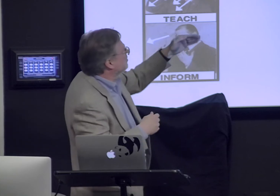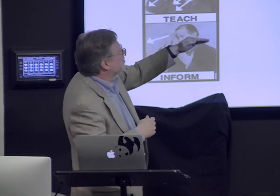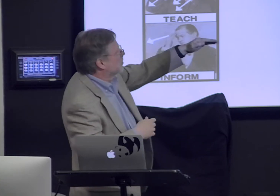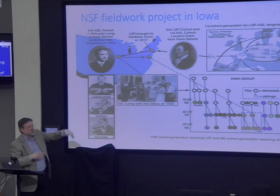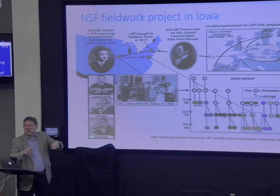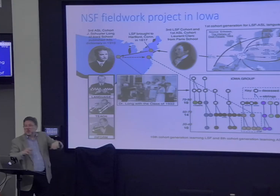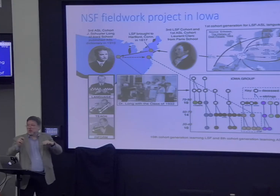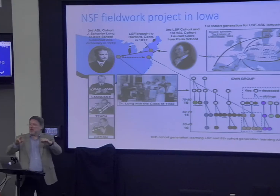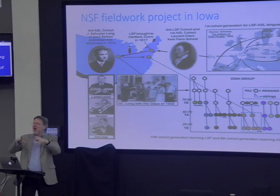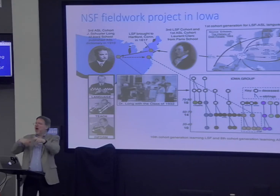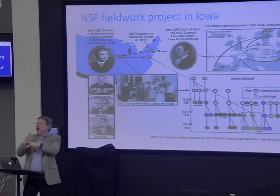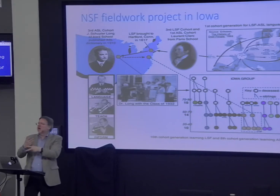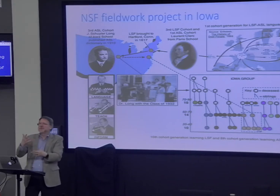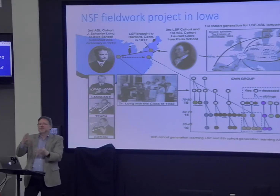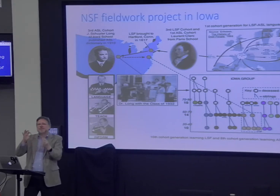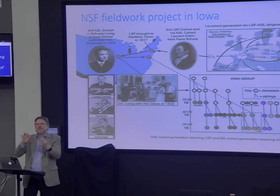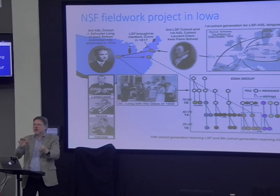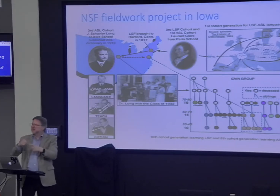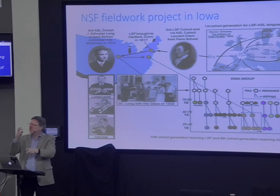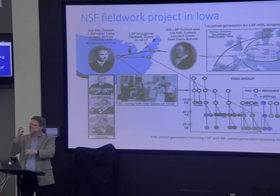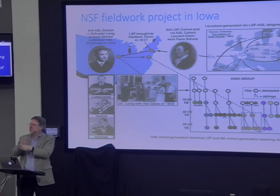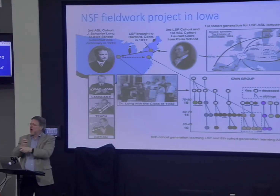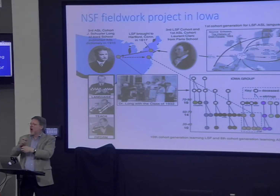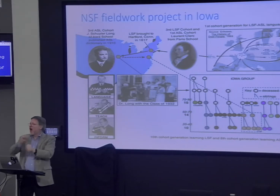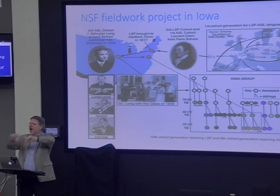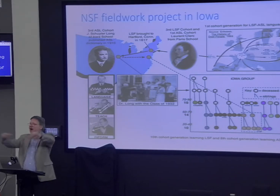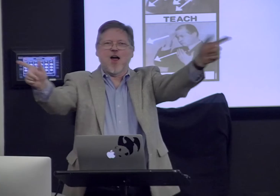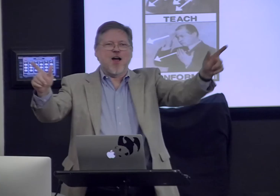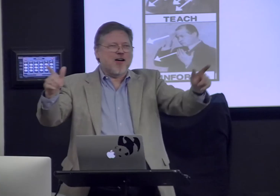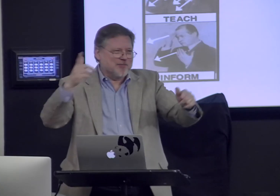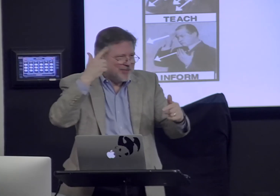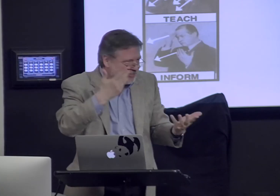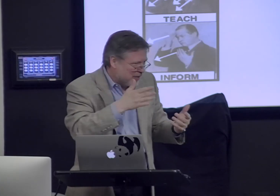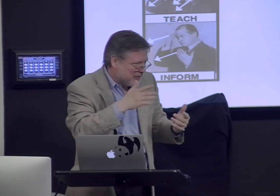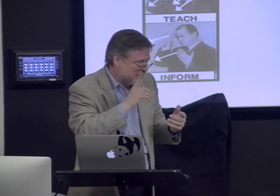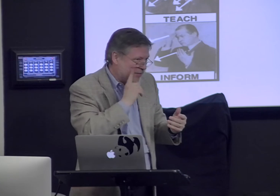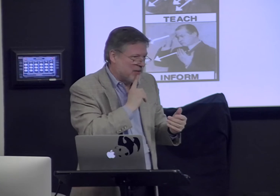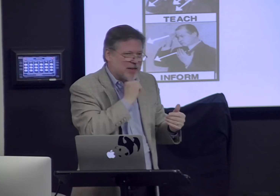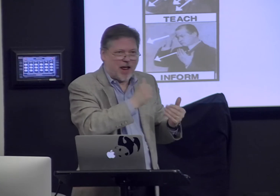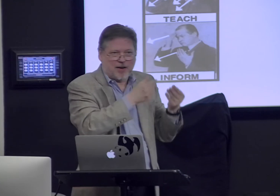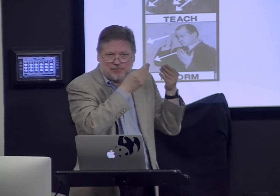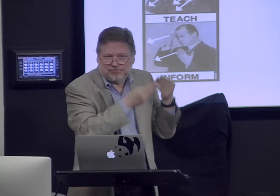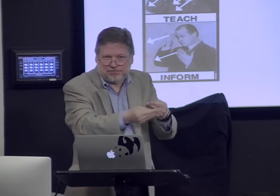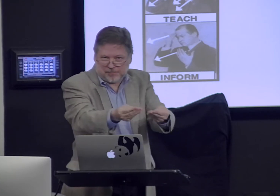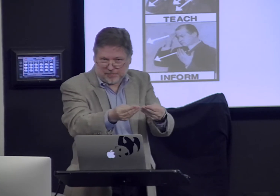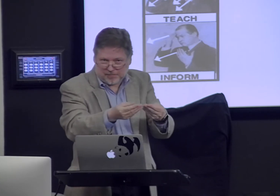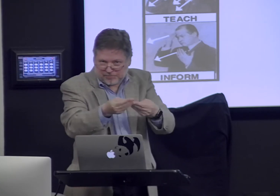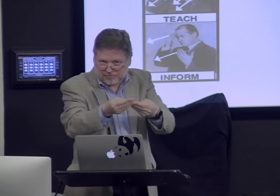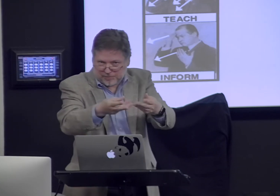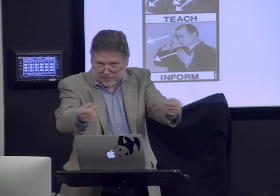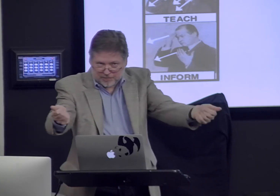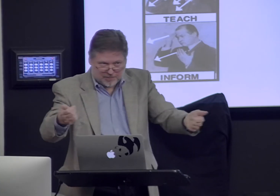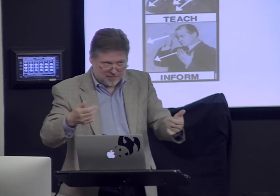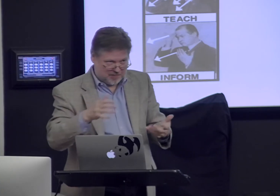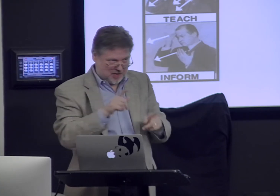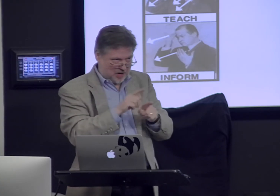Some of our participants from the Iowa group were not from multi-generationally deaf families. We know that deafness is not